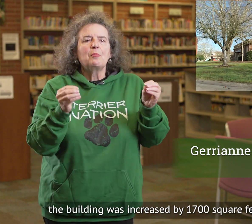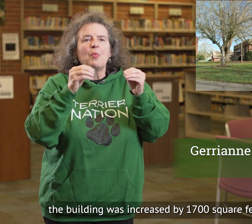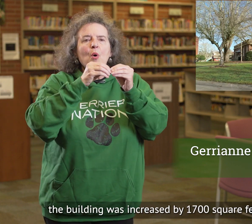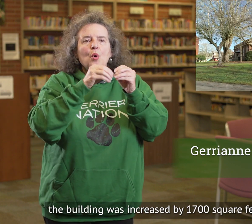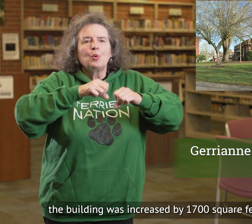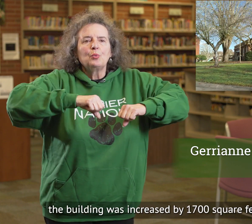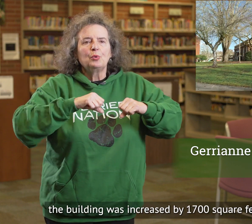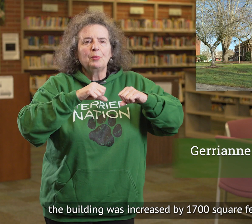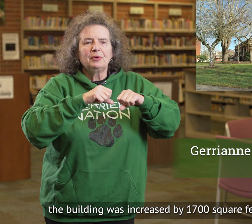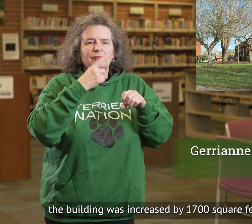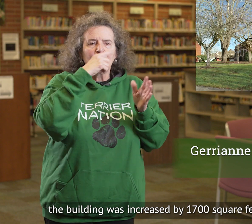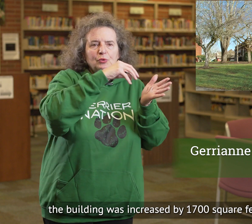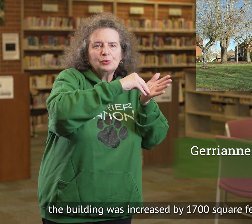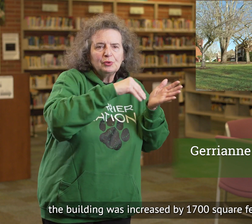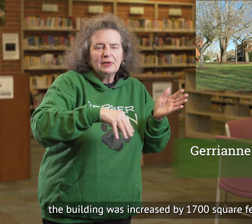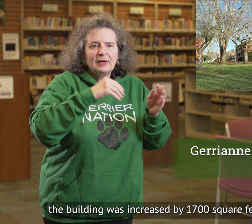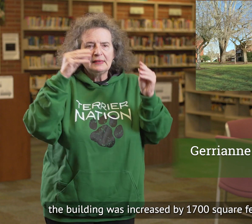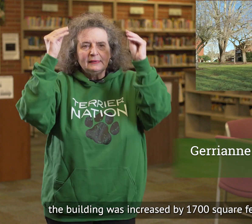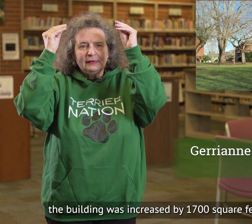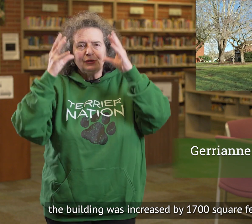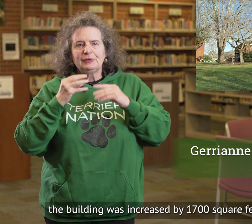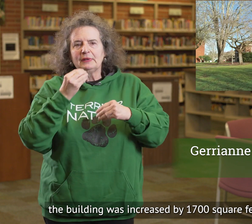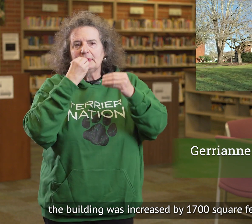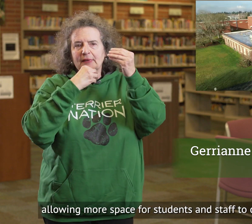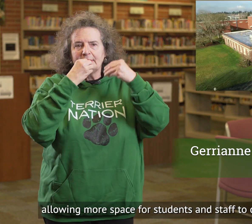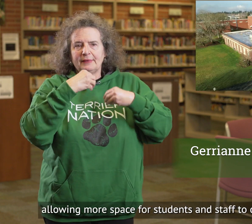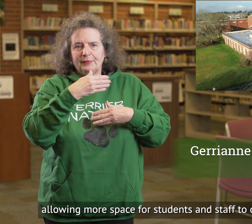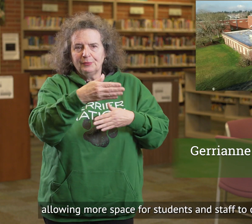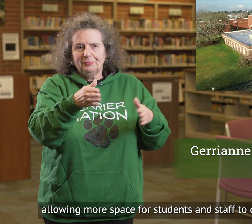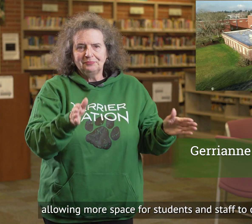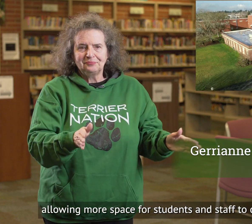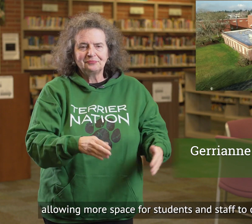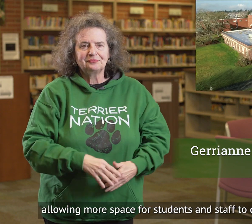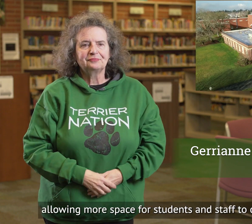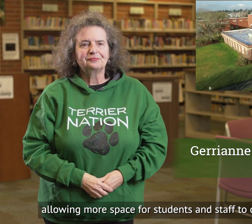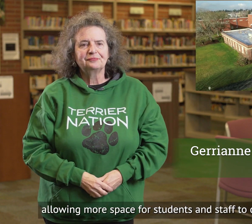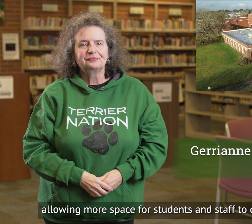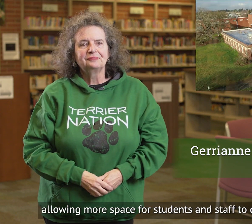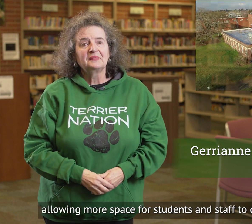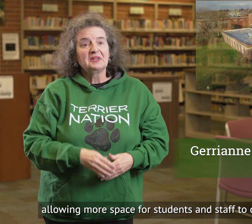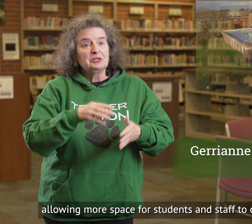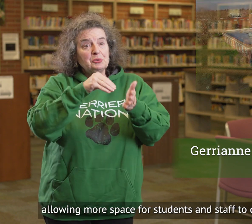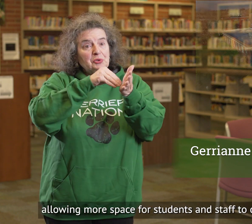by 1,700 square feet, allowing more space for students and staff to dine.